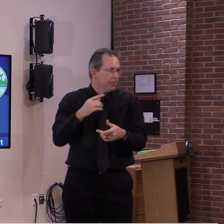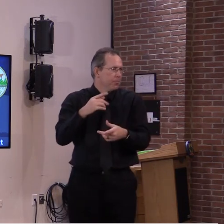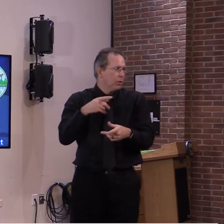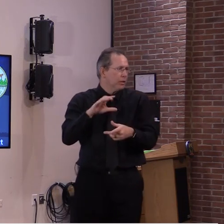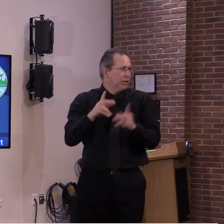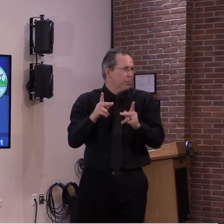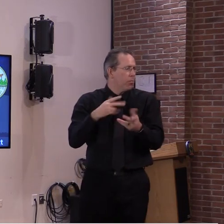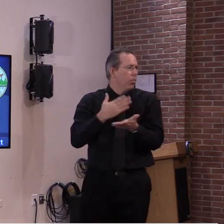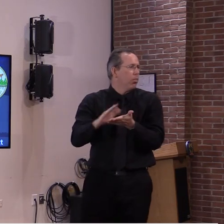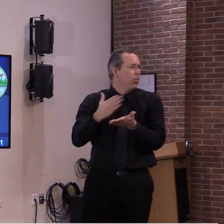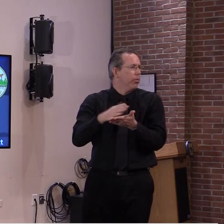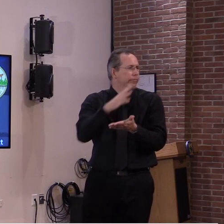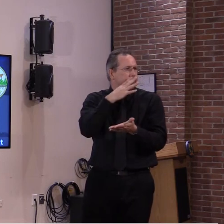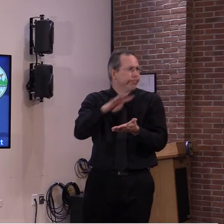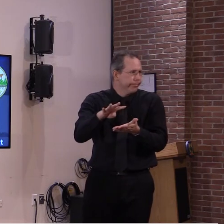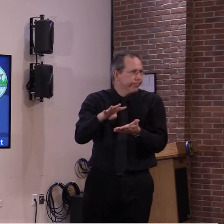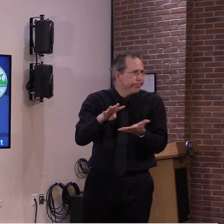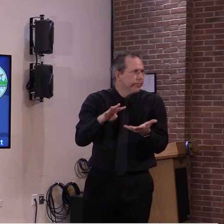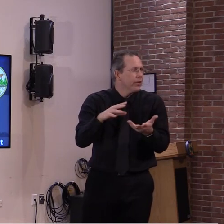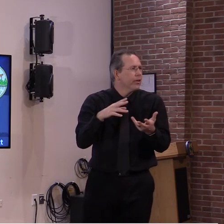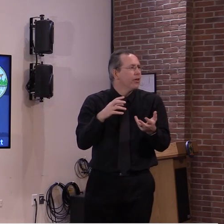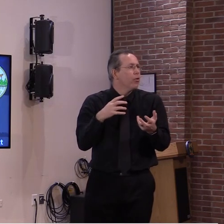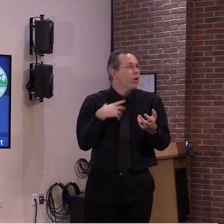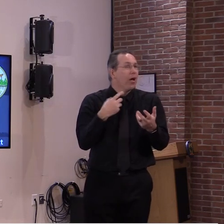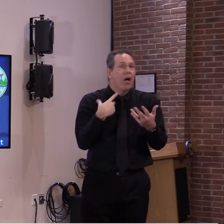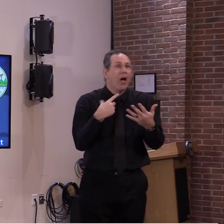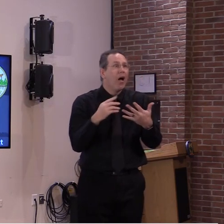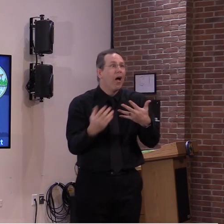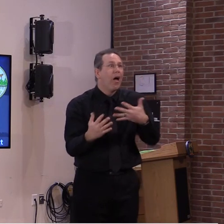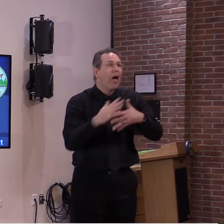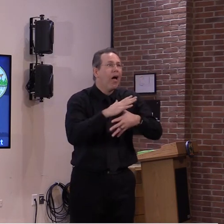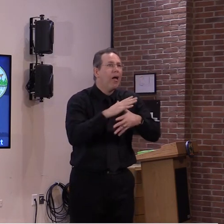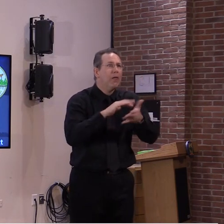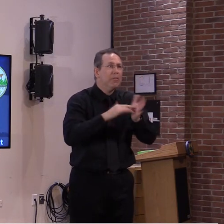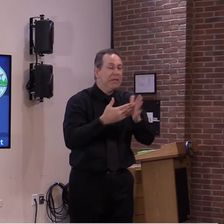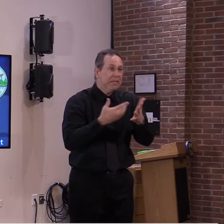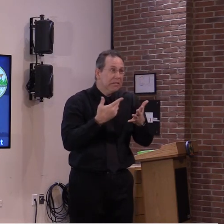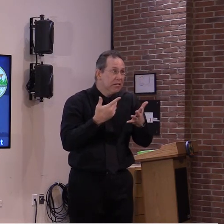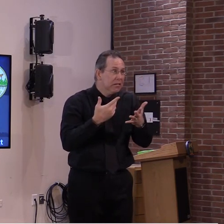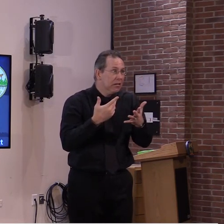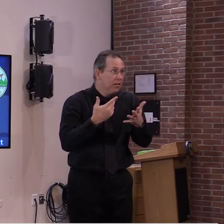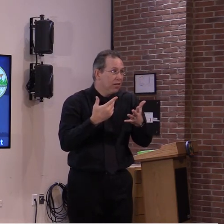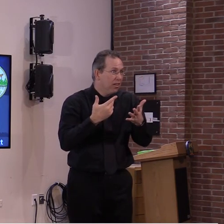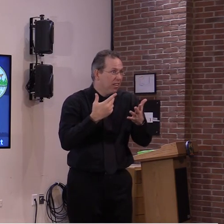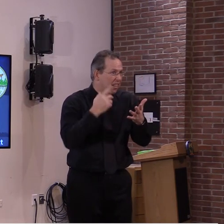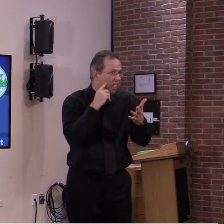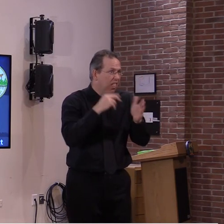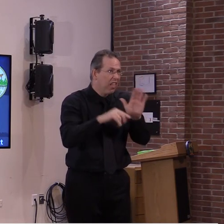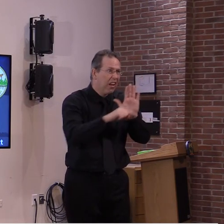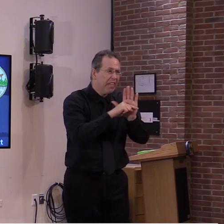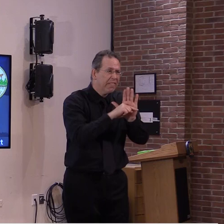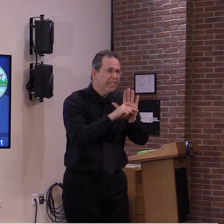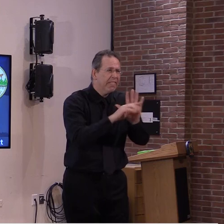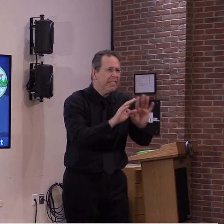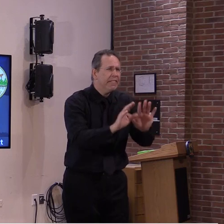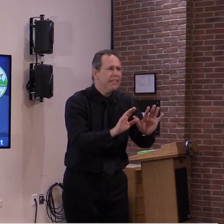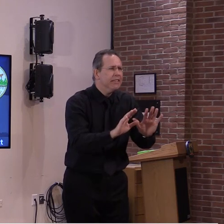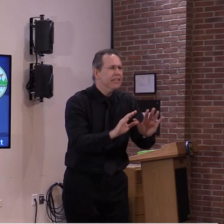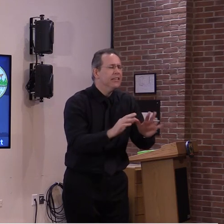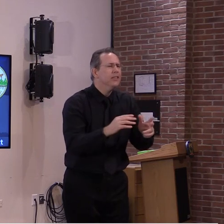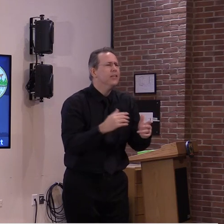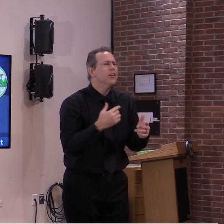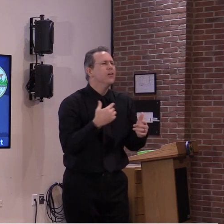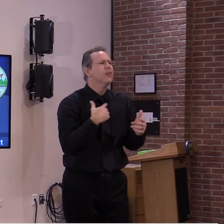system, prioritization may be looked at in a negative light. So obviously that isn't the goal of a